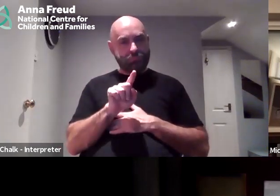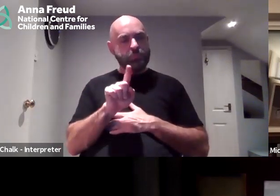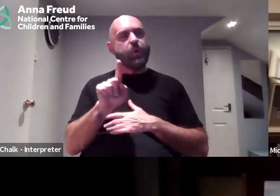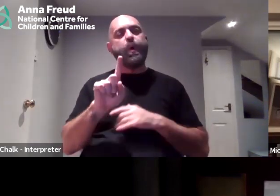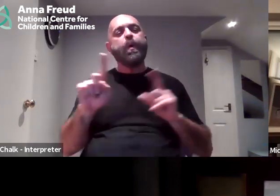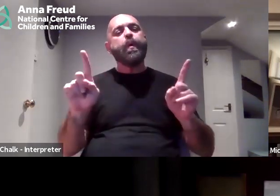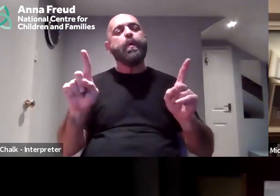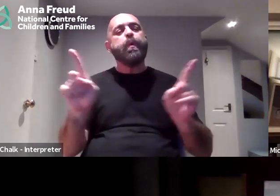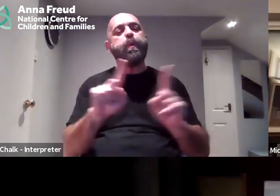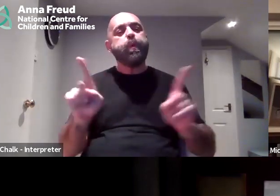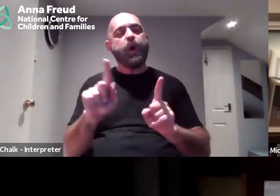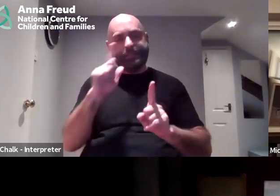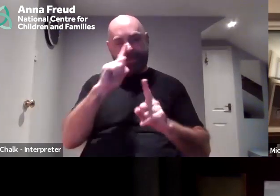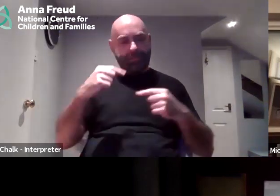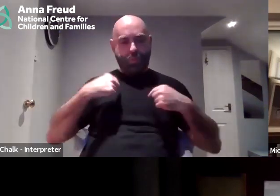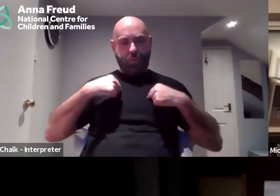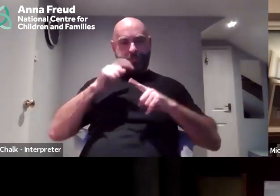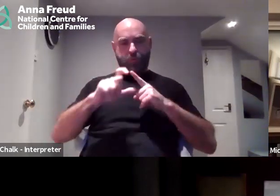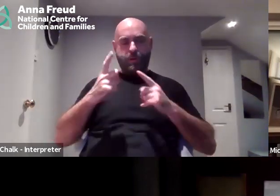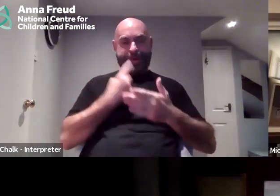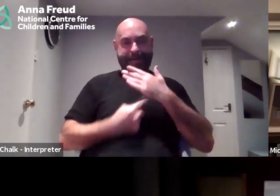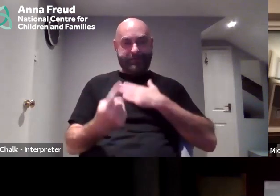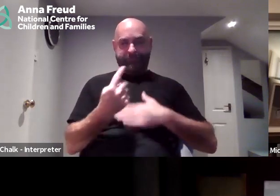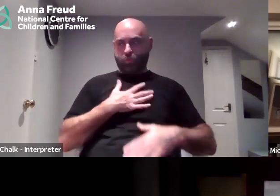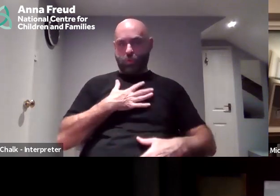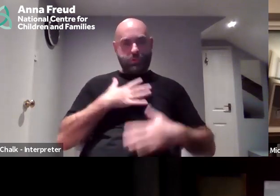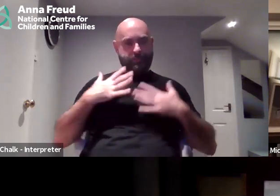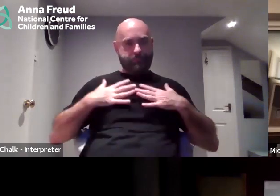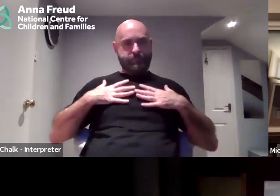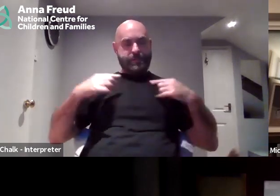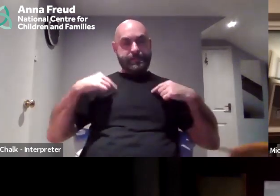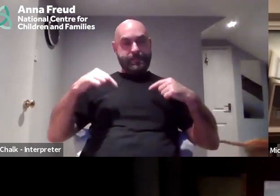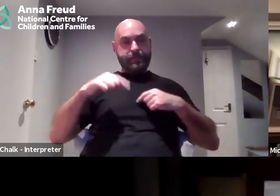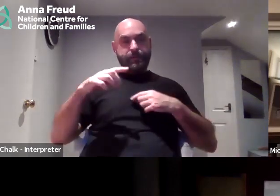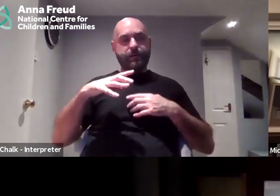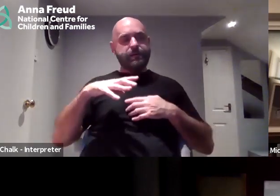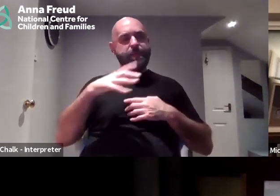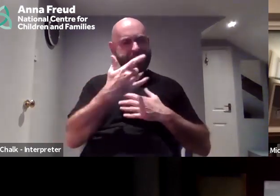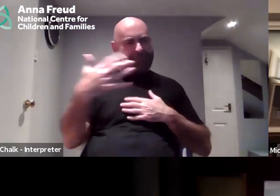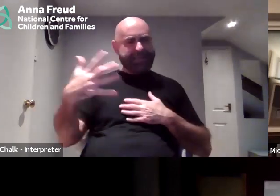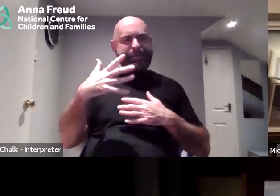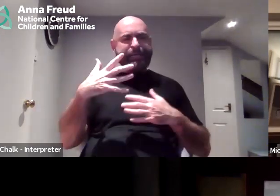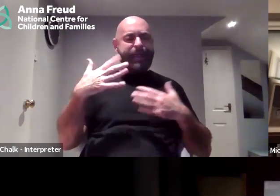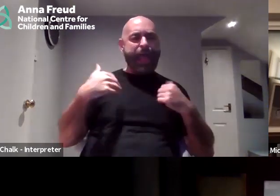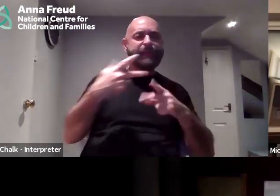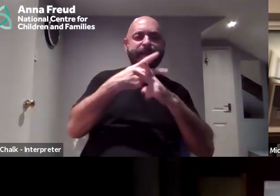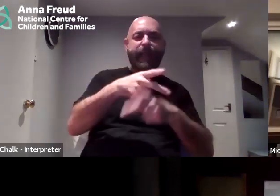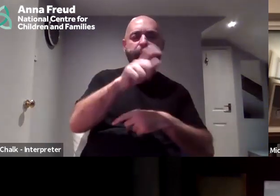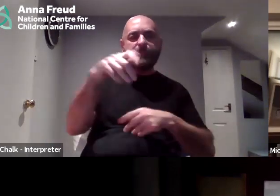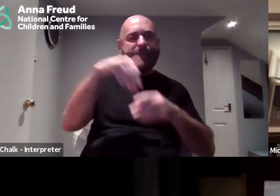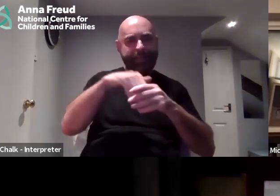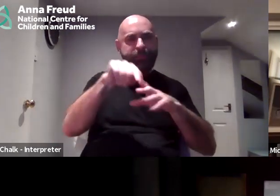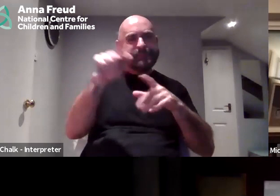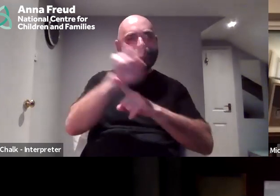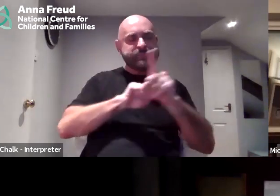what can we do as individuals? Many of the people attending this are healthcare practitioners. What can we do as